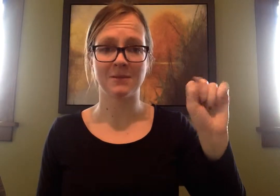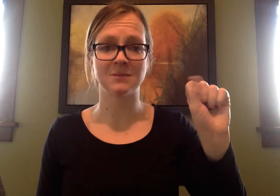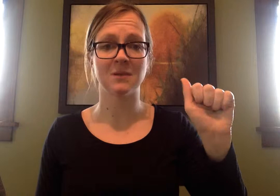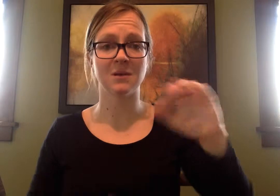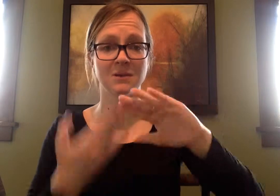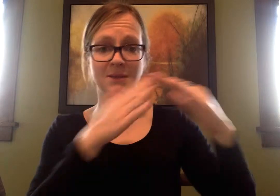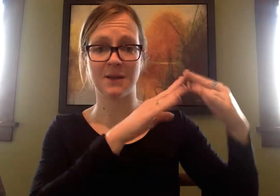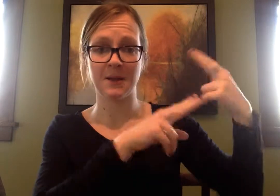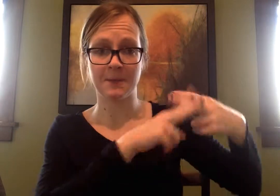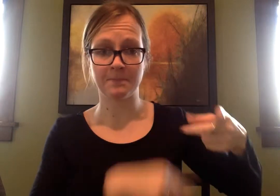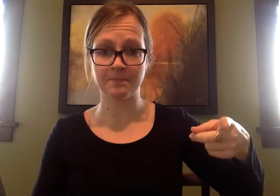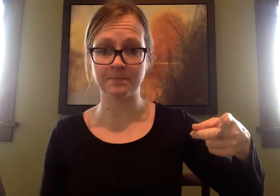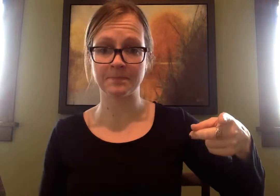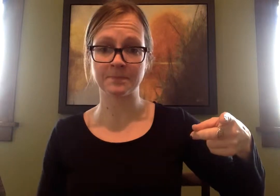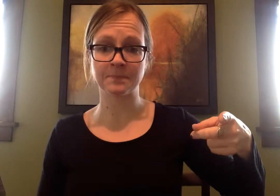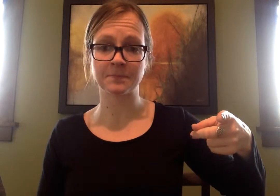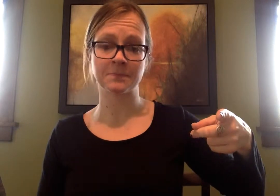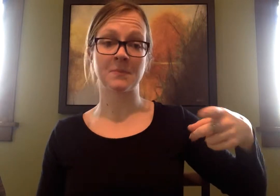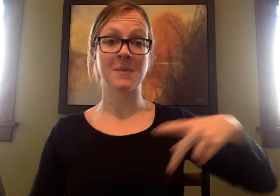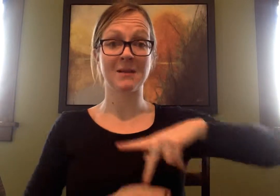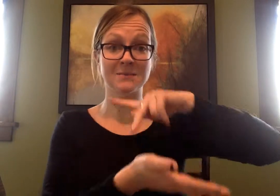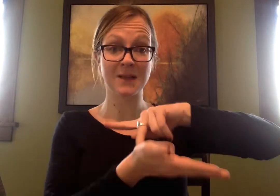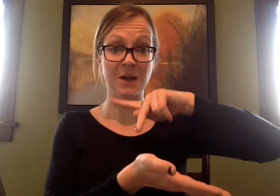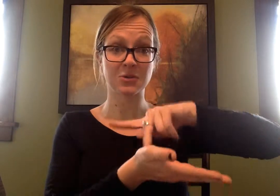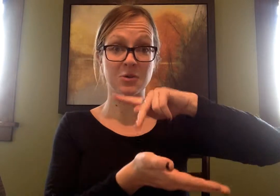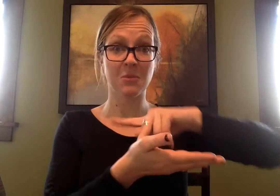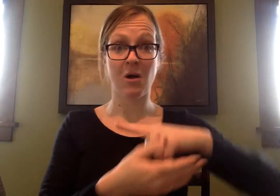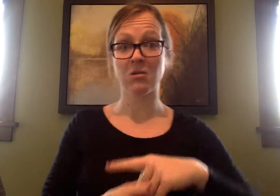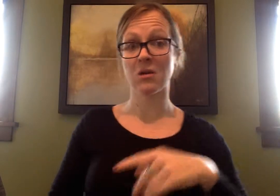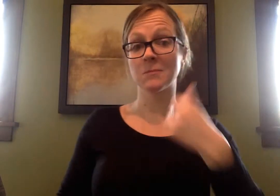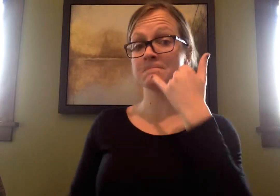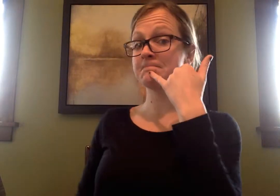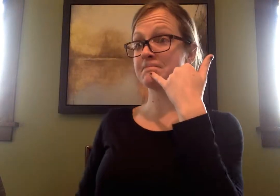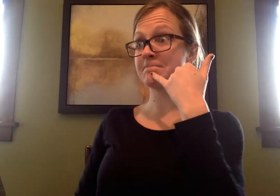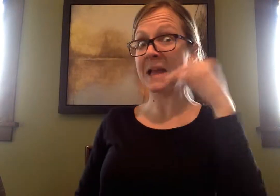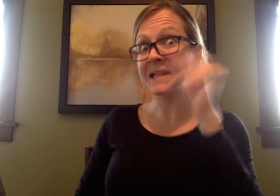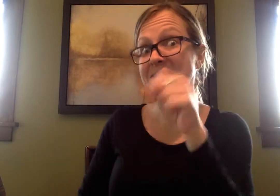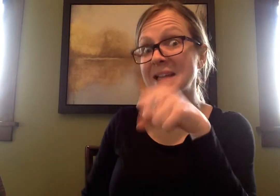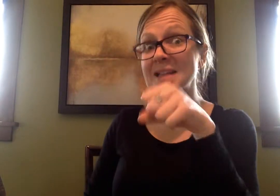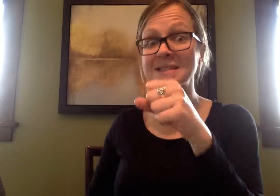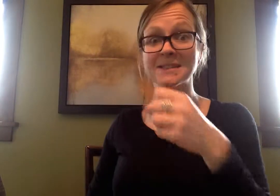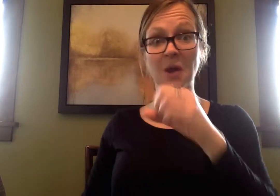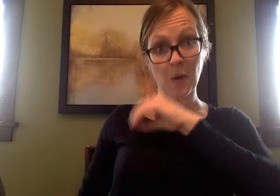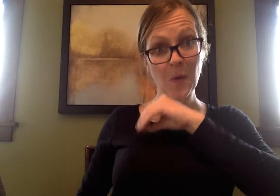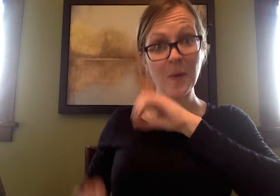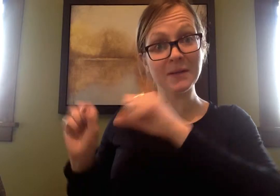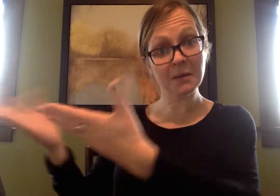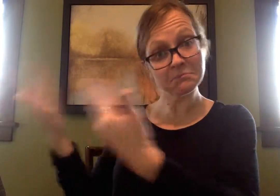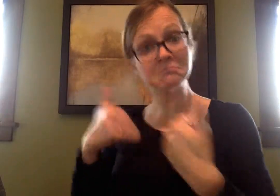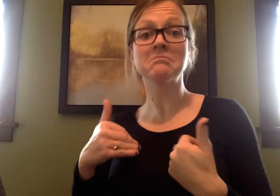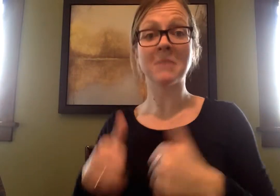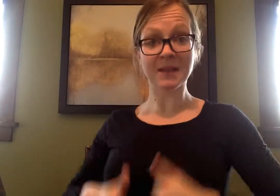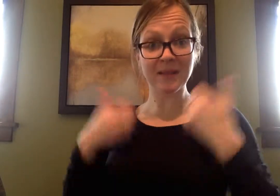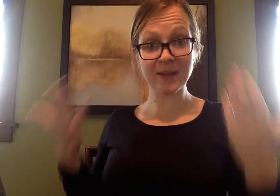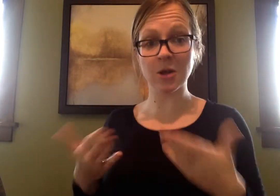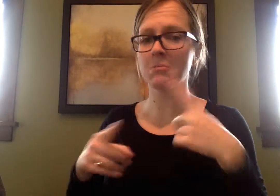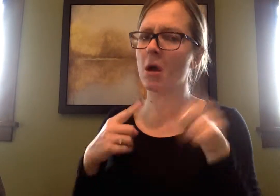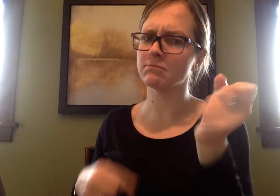offered Owen a place to live there. She explained that he could never be returned to the wild. Since he